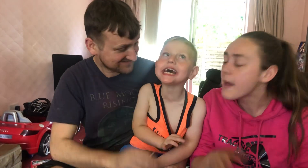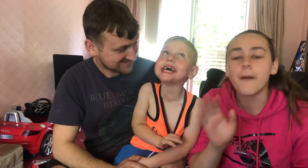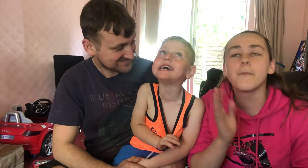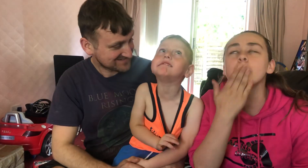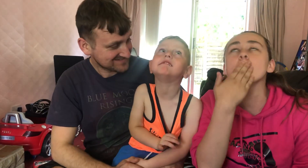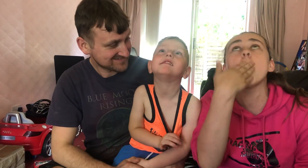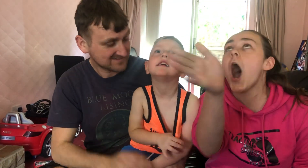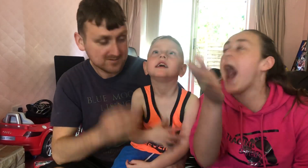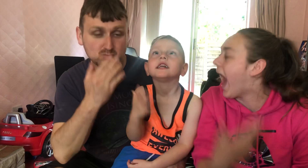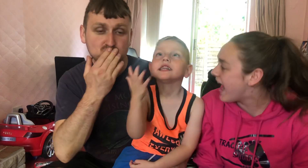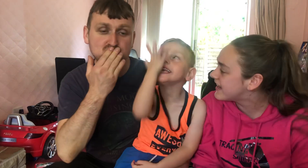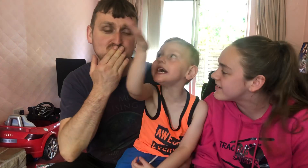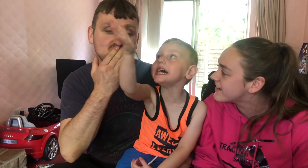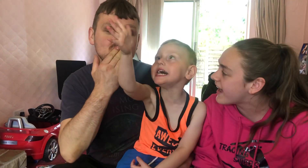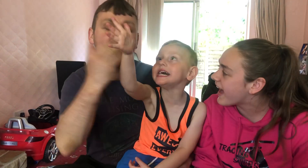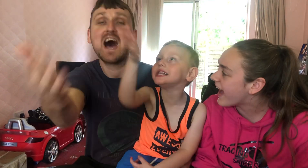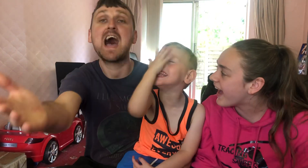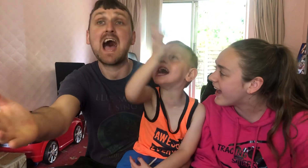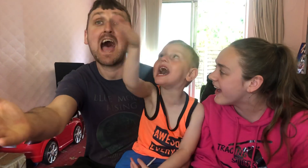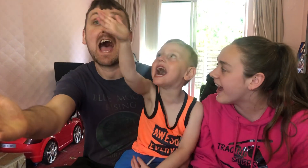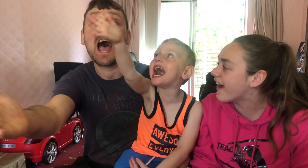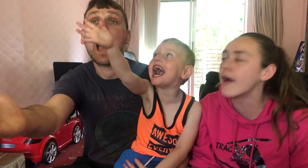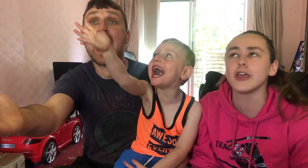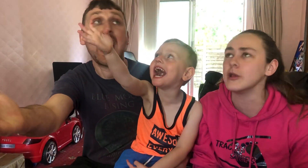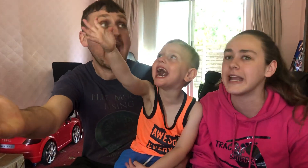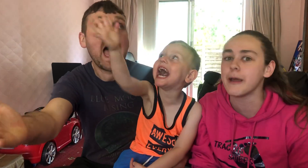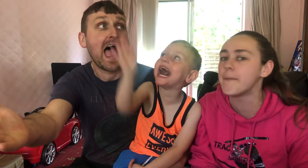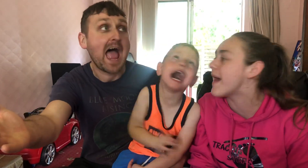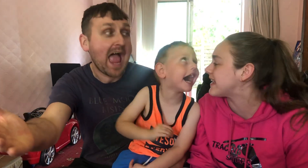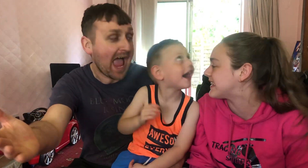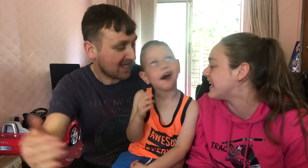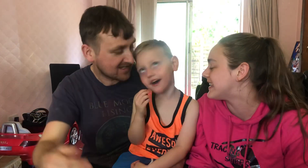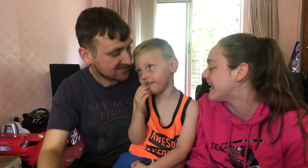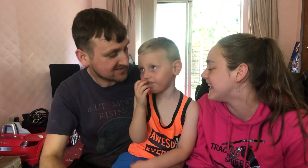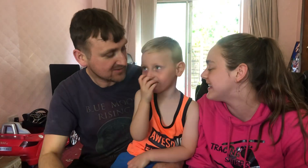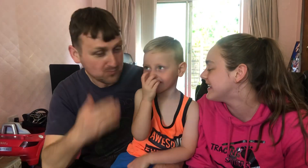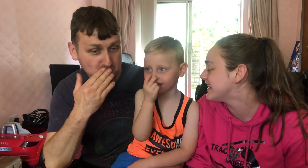No. Mwah. No. Oh, you give the best kisses. Mwah.